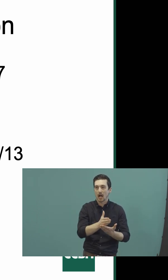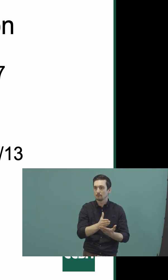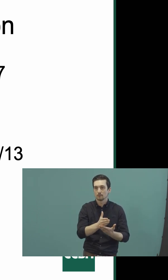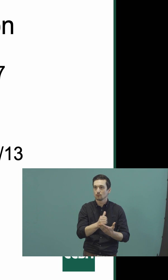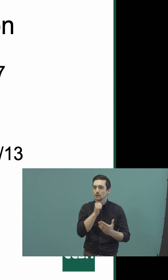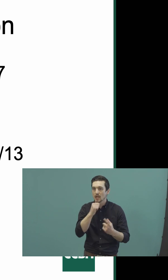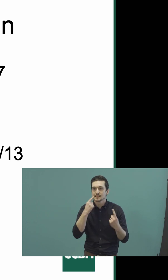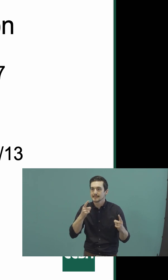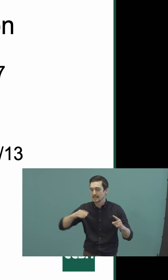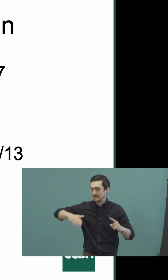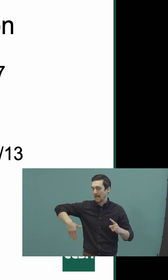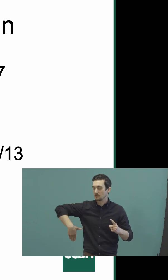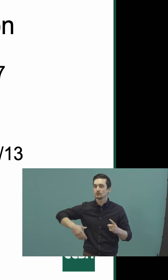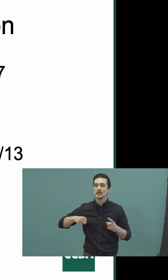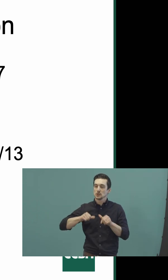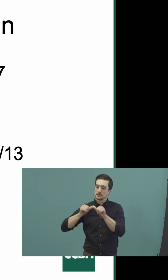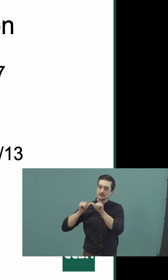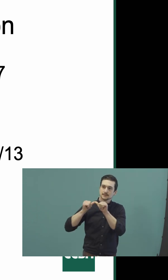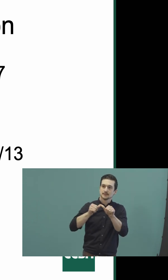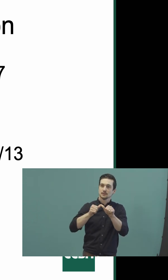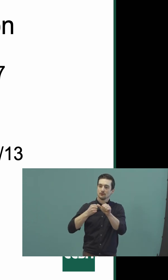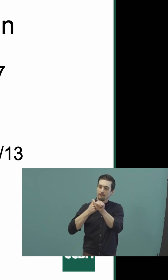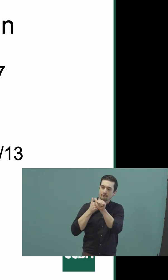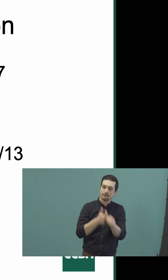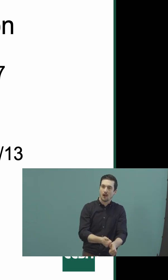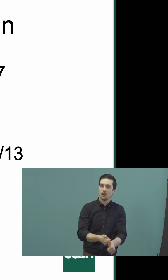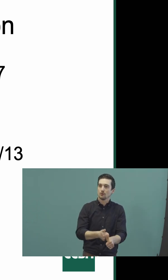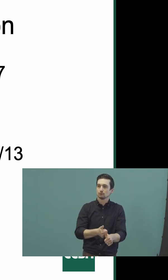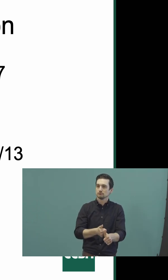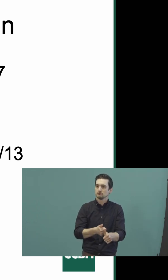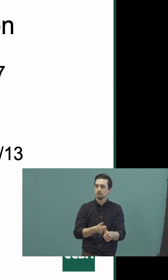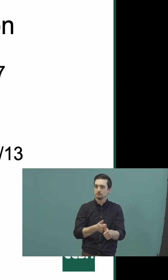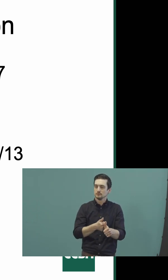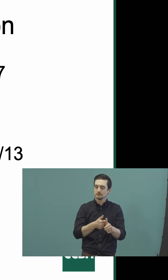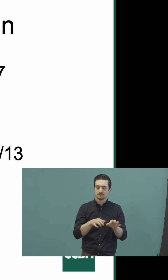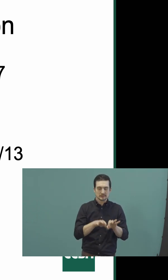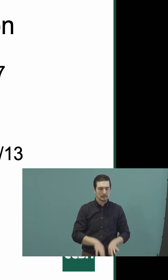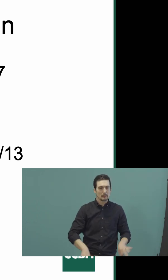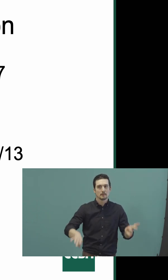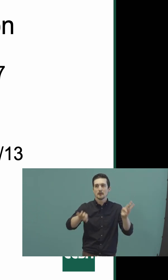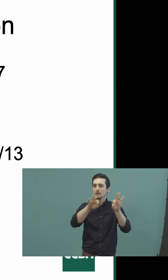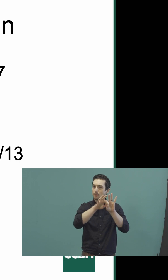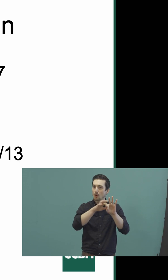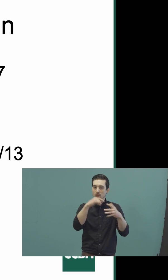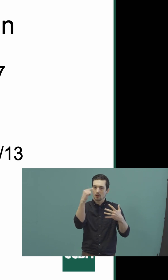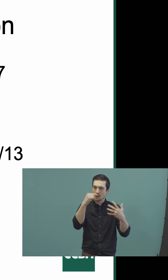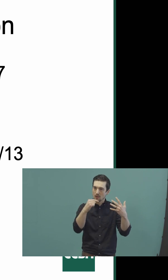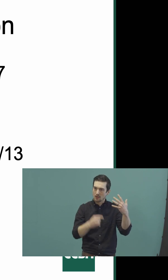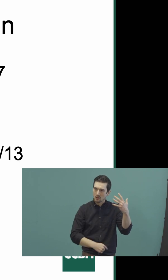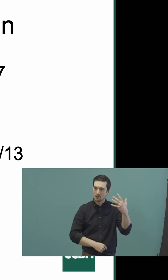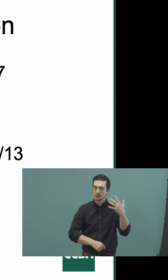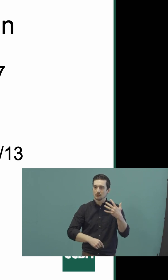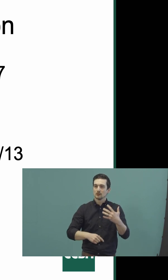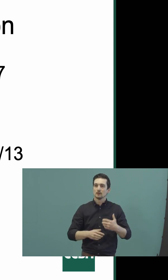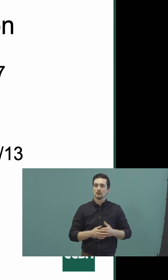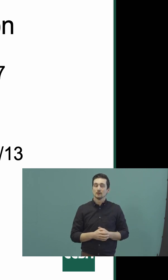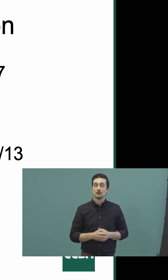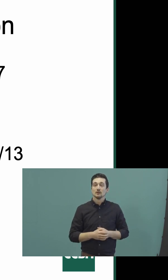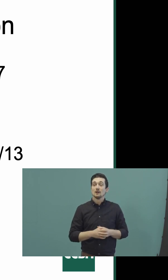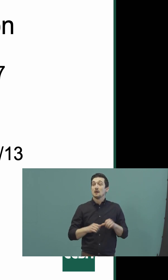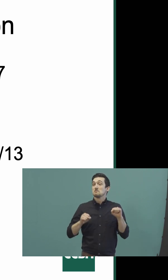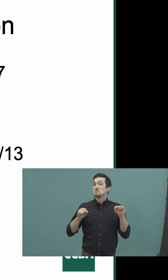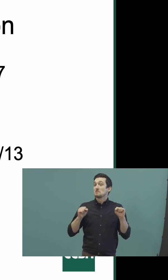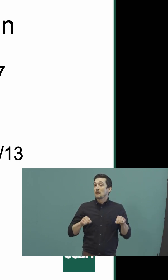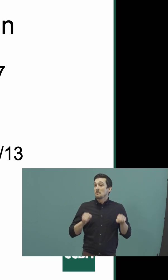the course with the measures we have in place right now. This is very, very important. Additionally, probable